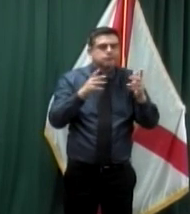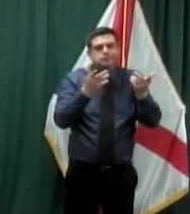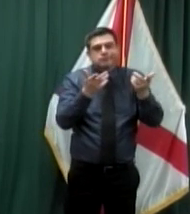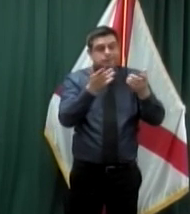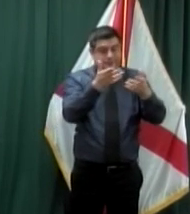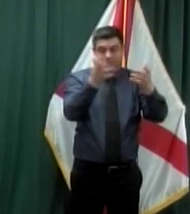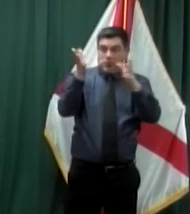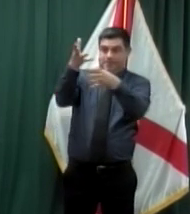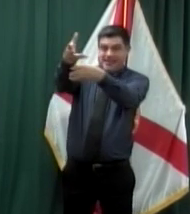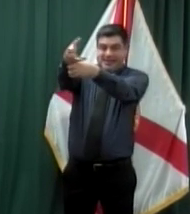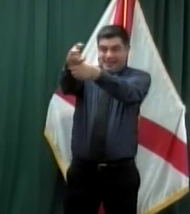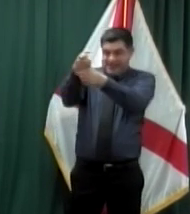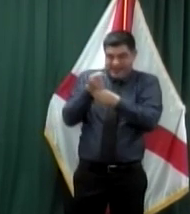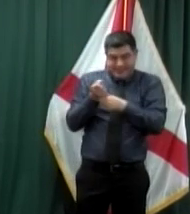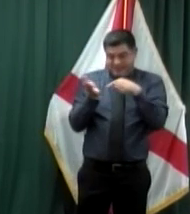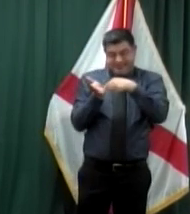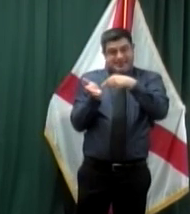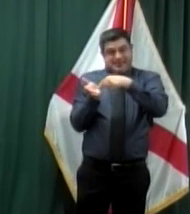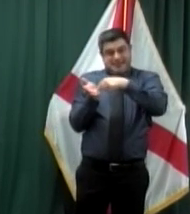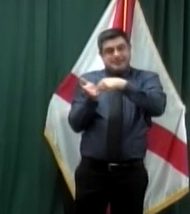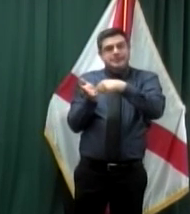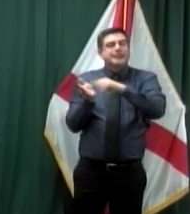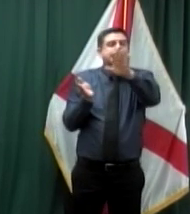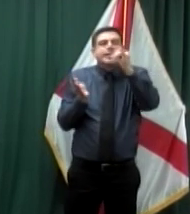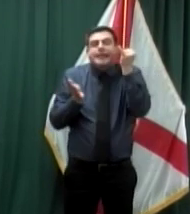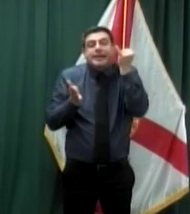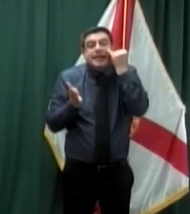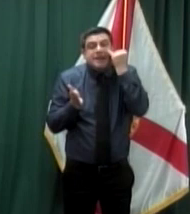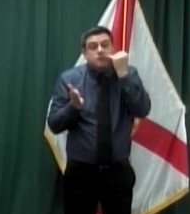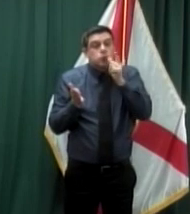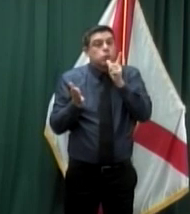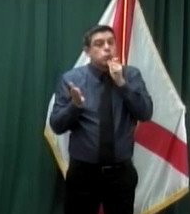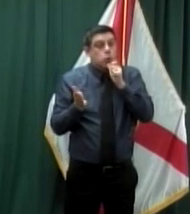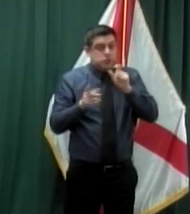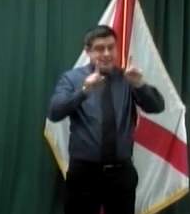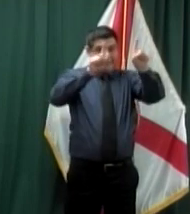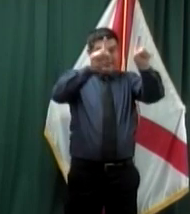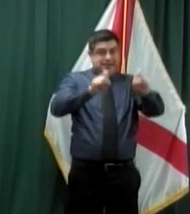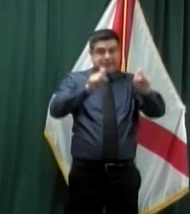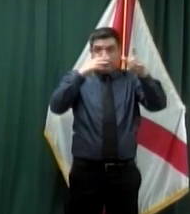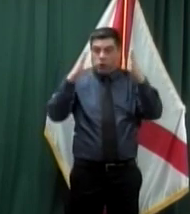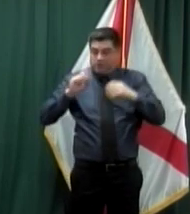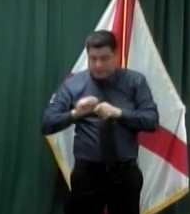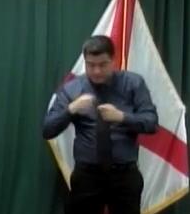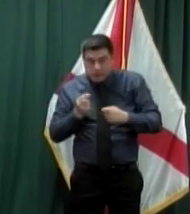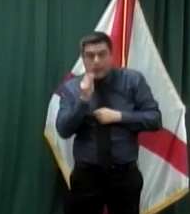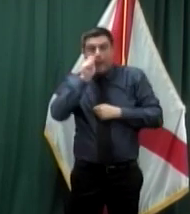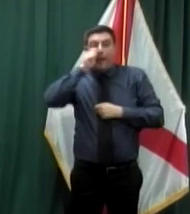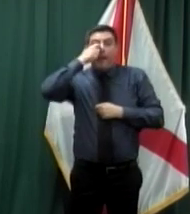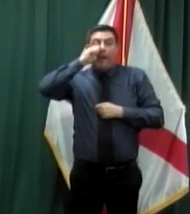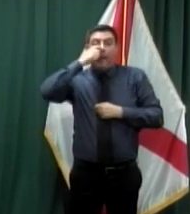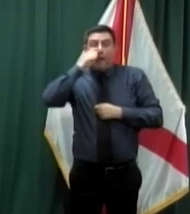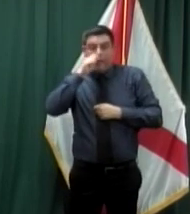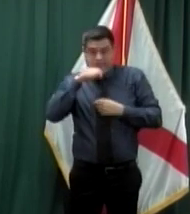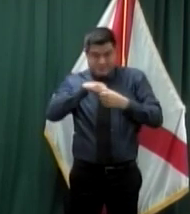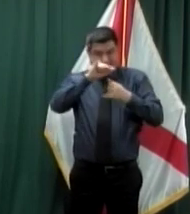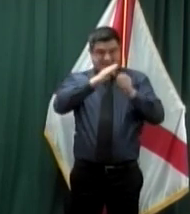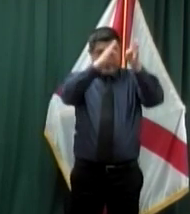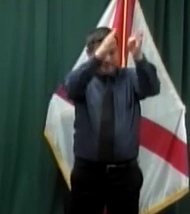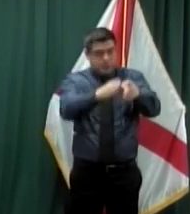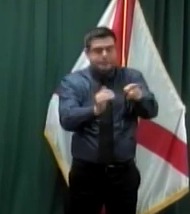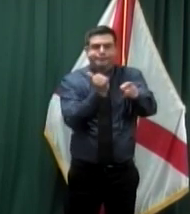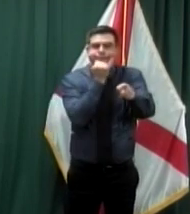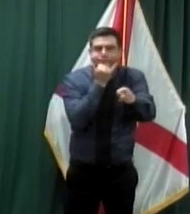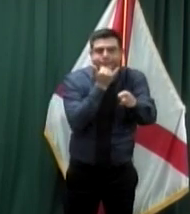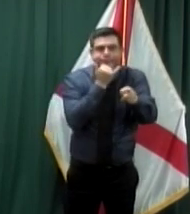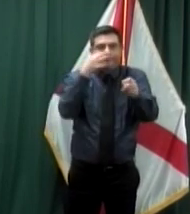swab. If they're not doing it correctly, they may not have gotten a great specimen. So the lab's going to report that, well, they couldn't say for sure if this is positive or negative.